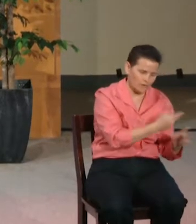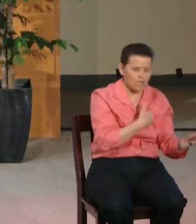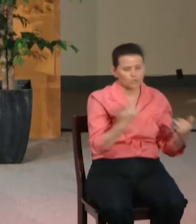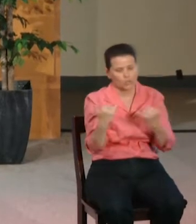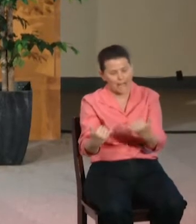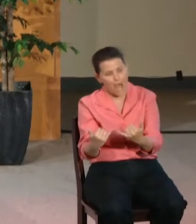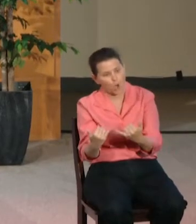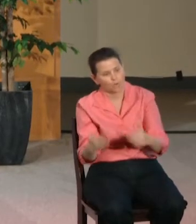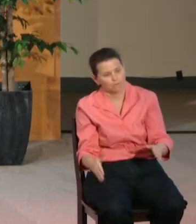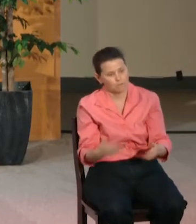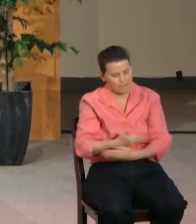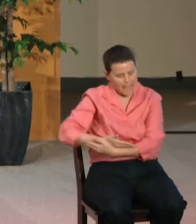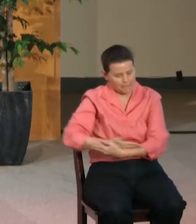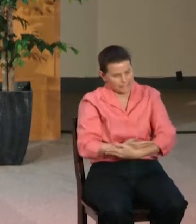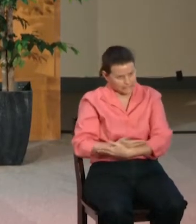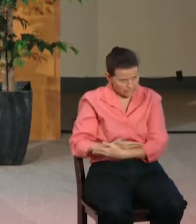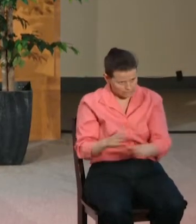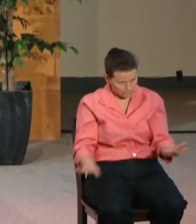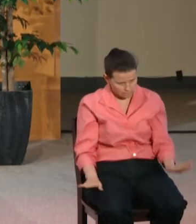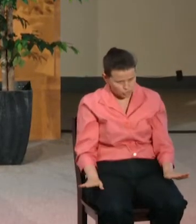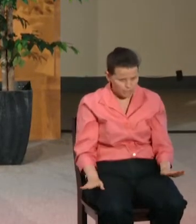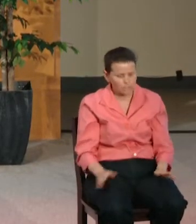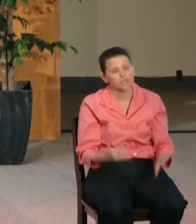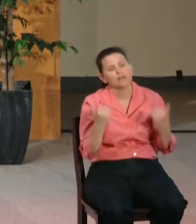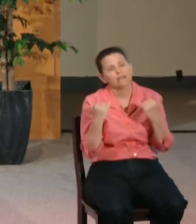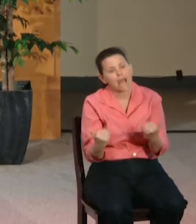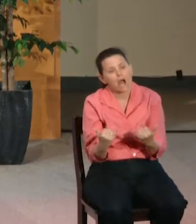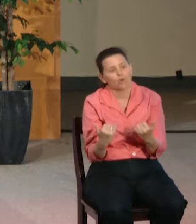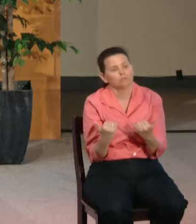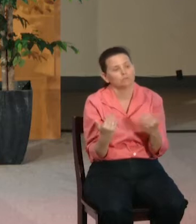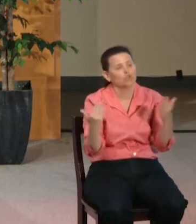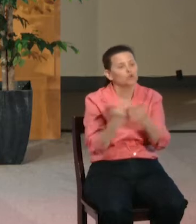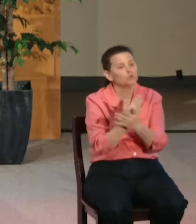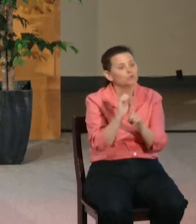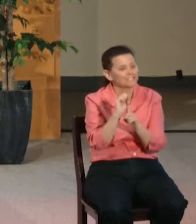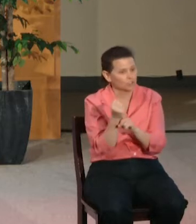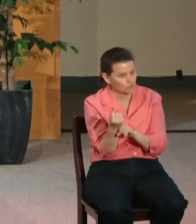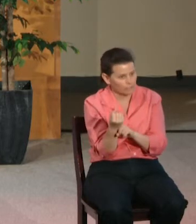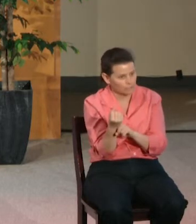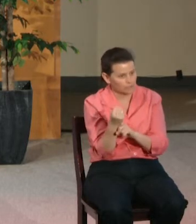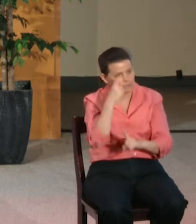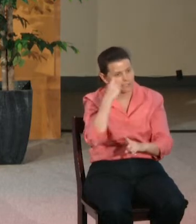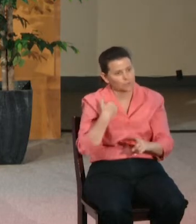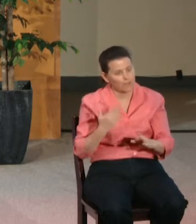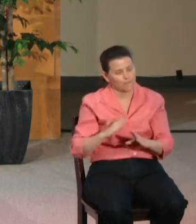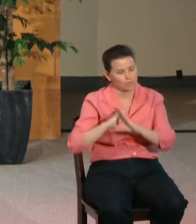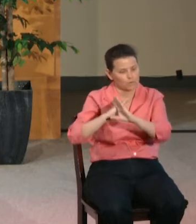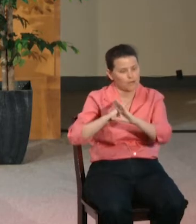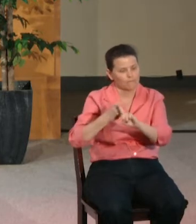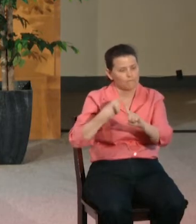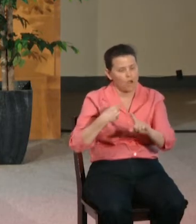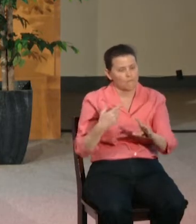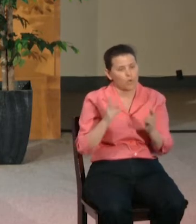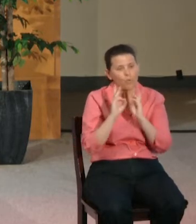out, but now you got a whole other set of considerations, because not only do the chicks have to be protected from the weather conditions,